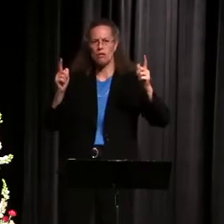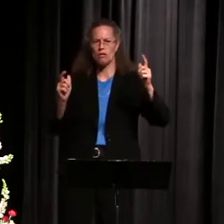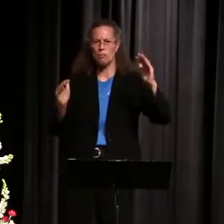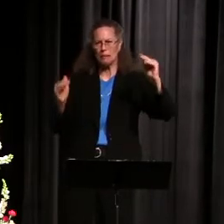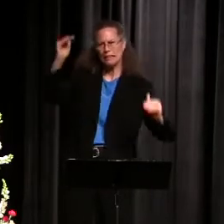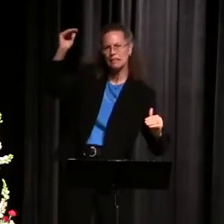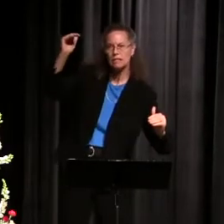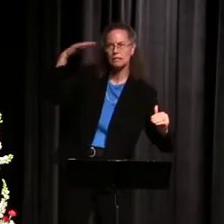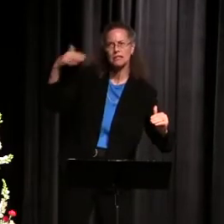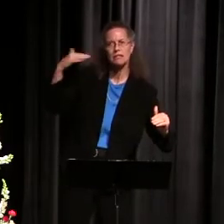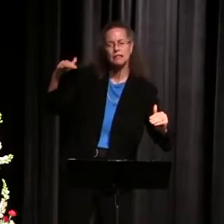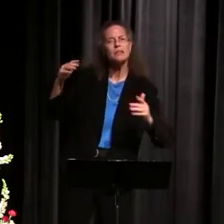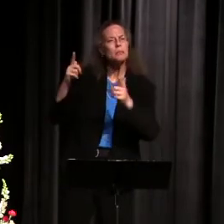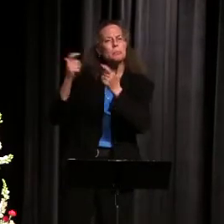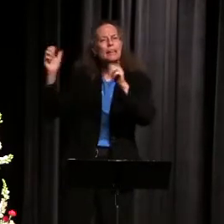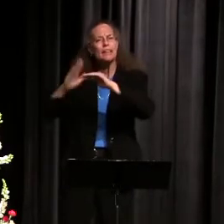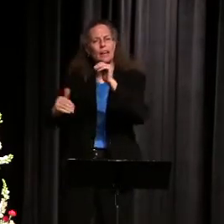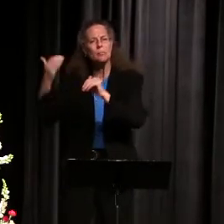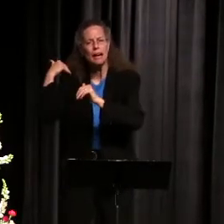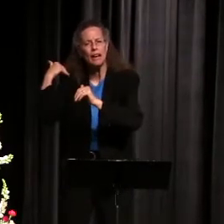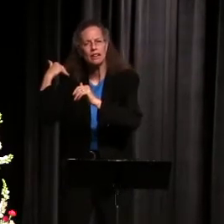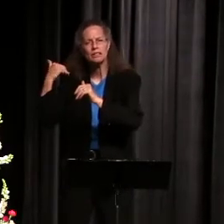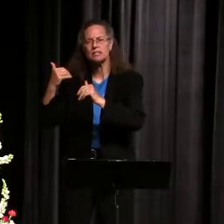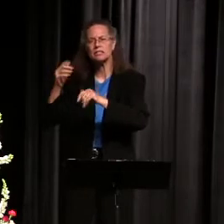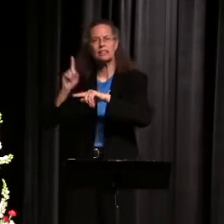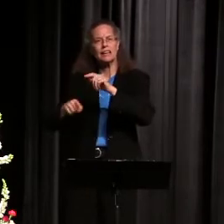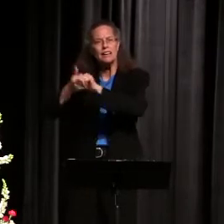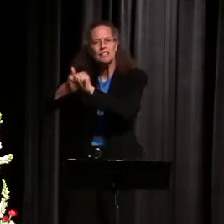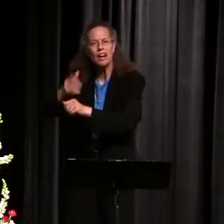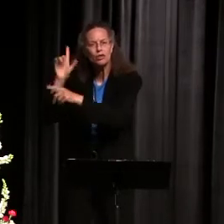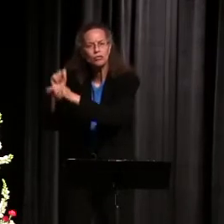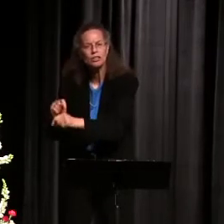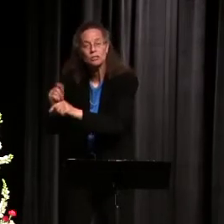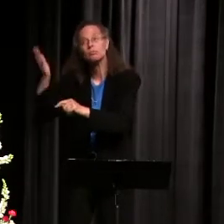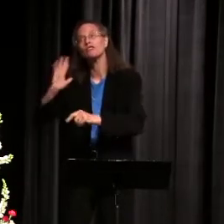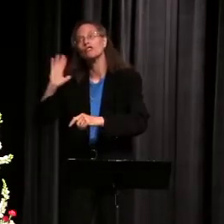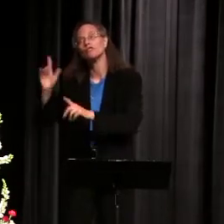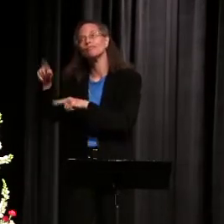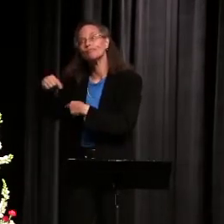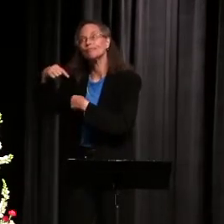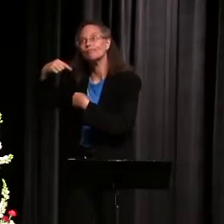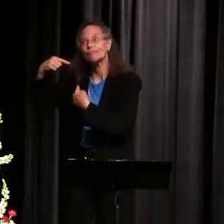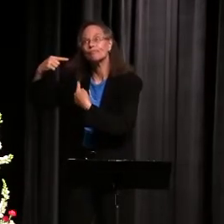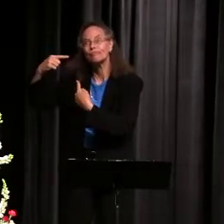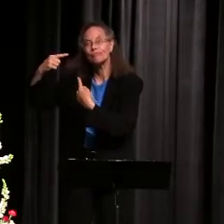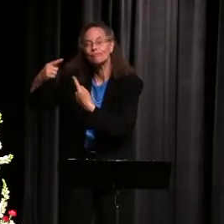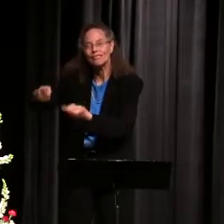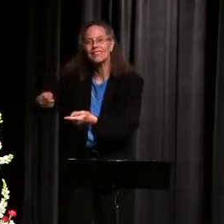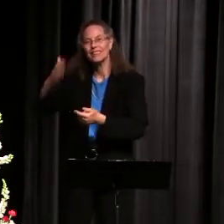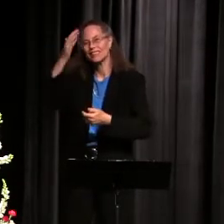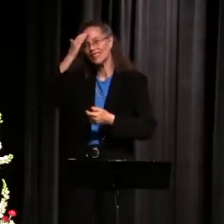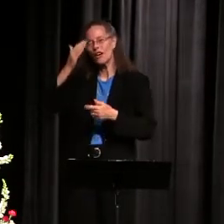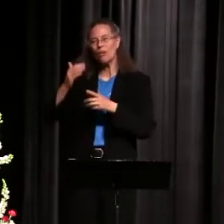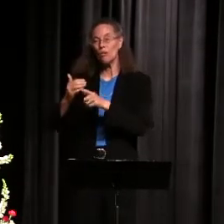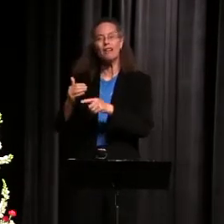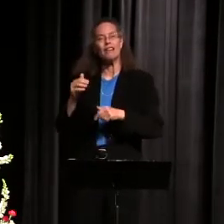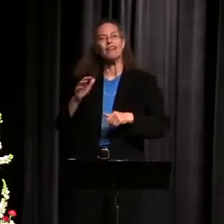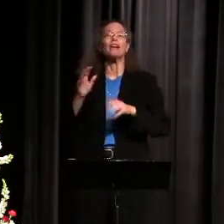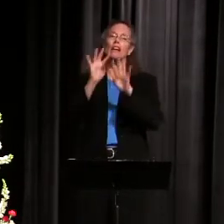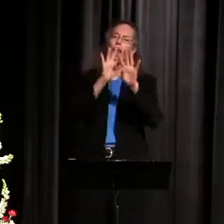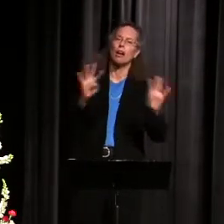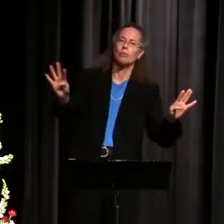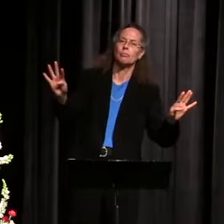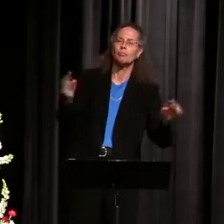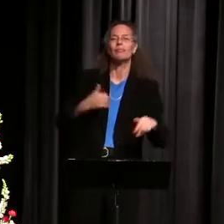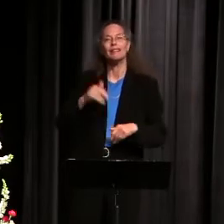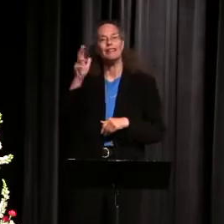past. It's bigger than sticking to the tradition of what's been done before. Lining up in the back of Blue Cross, hearing your name,